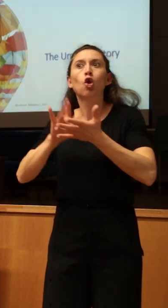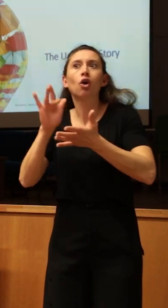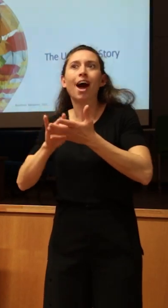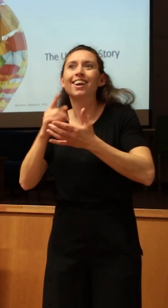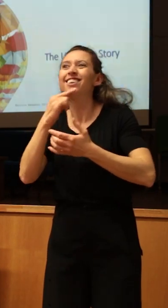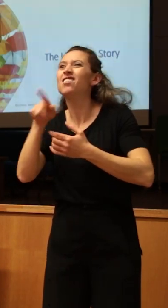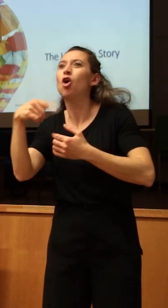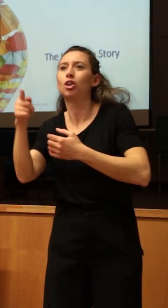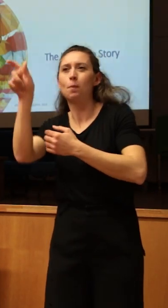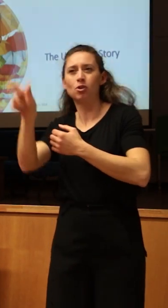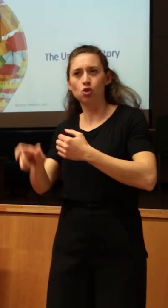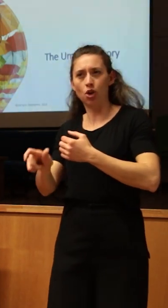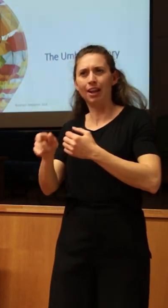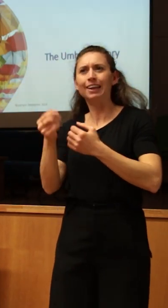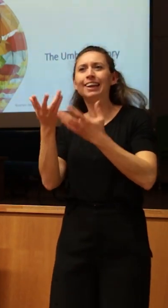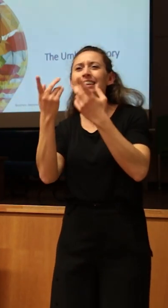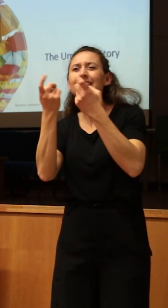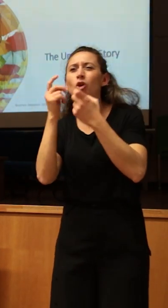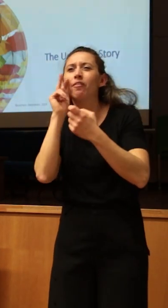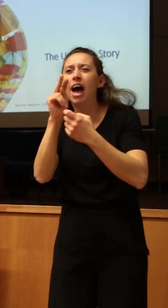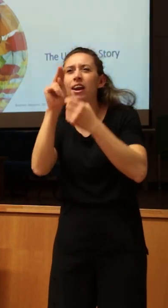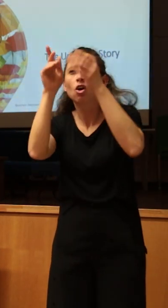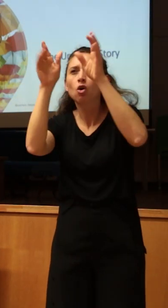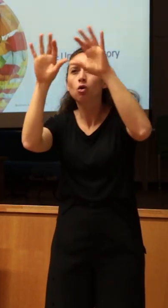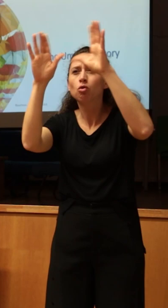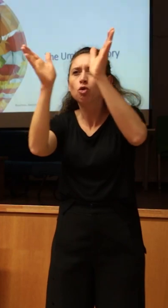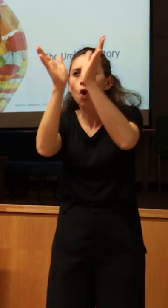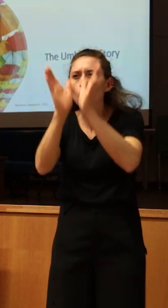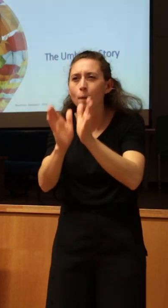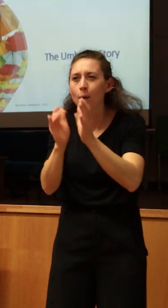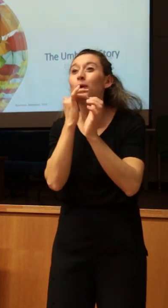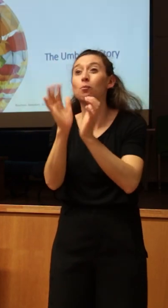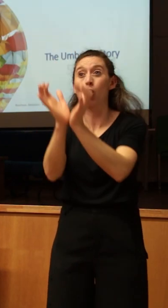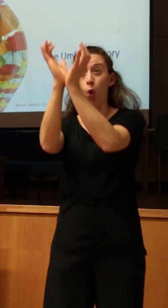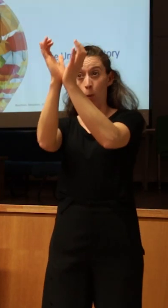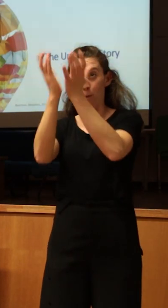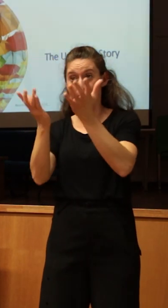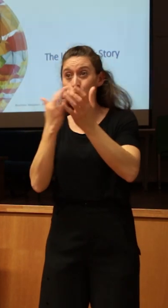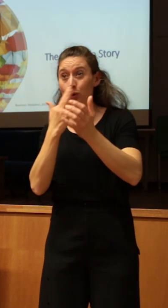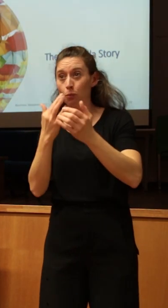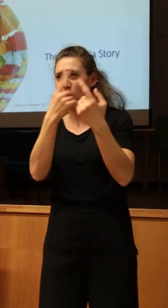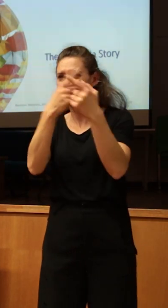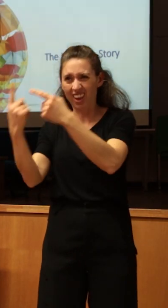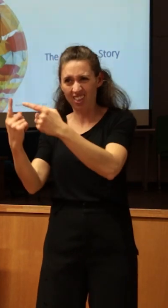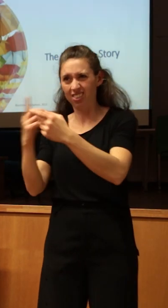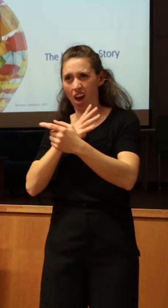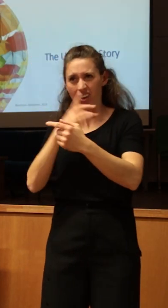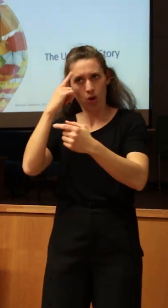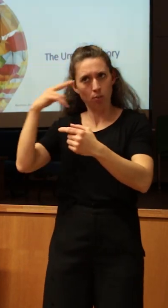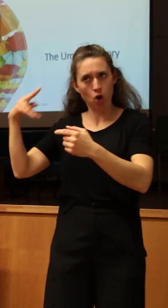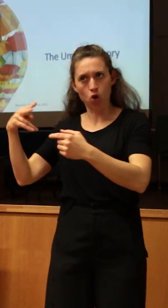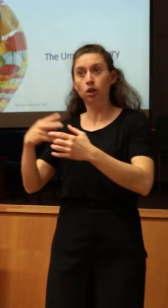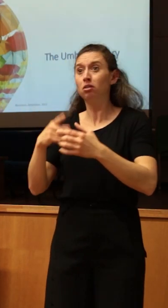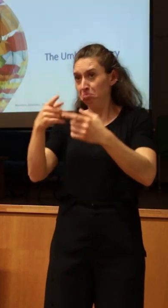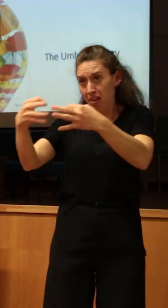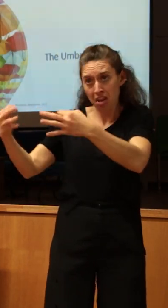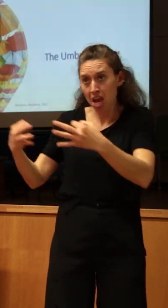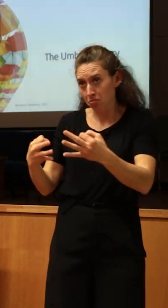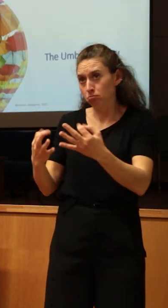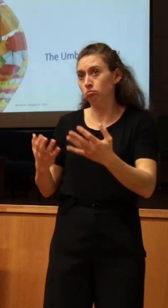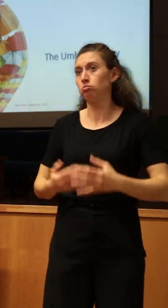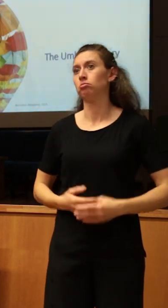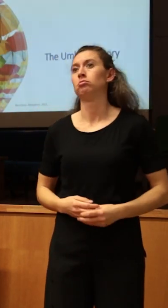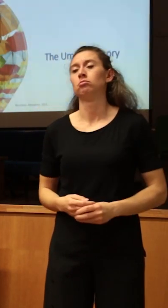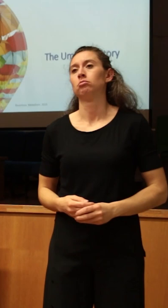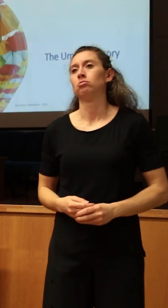otro. ¿No? I need to see the form. Necesito ver la forma. It's a glass. So we all have that and that's okay. Y está bien. What's